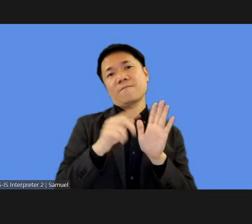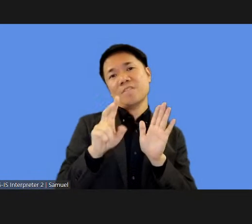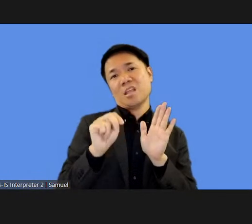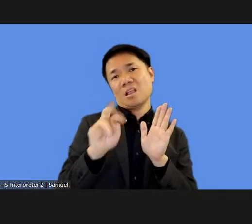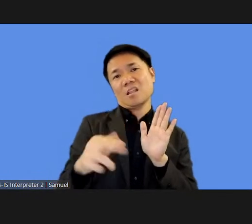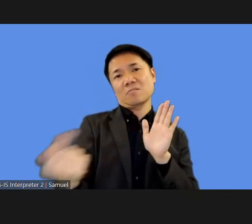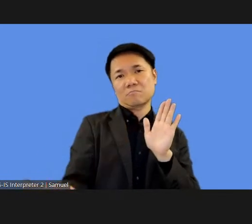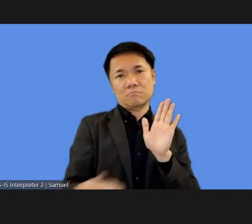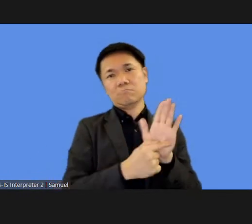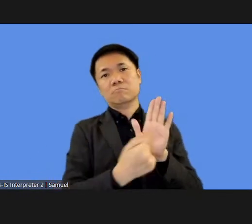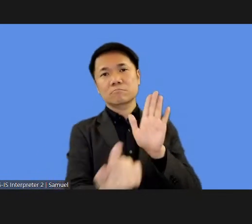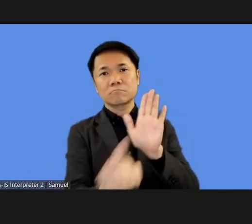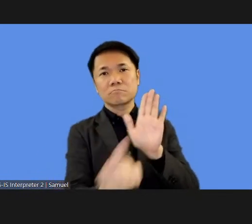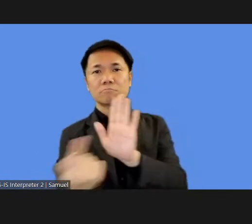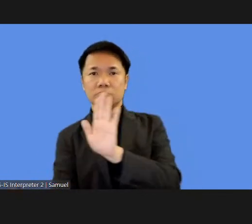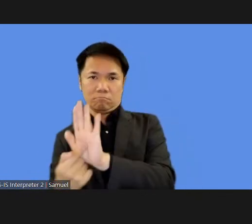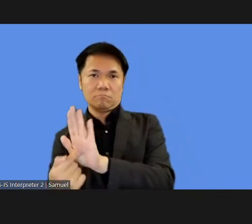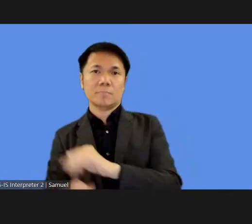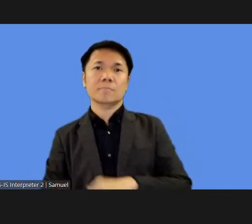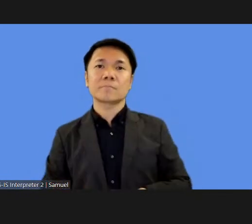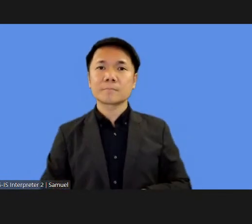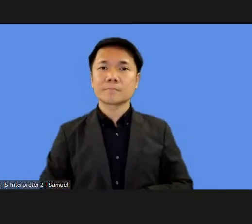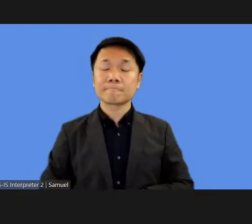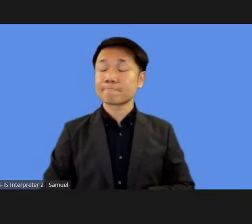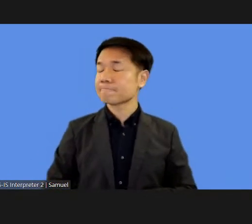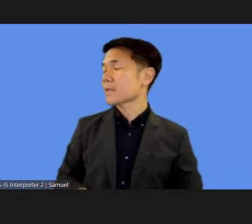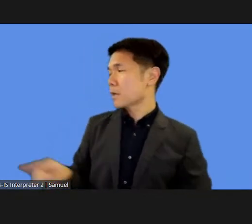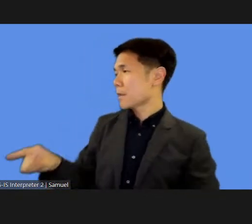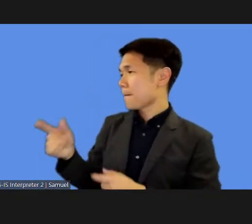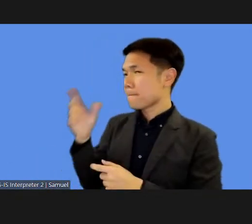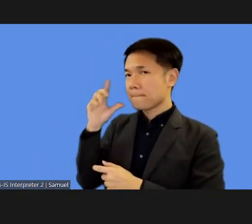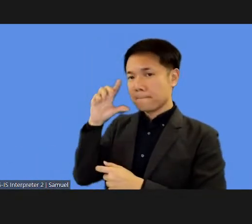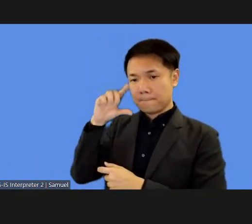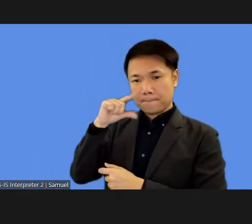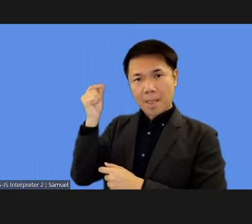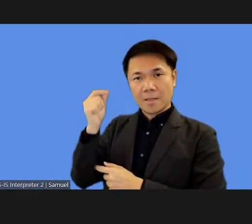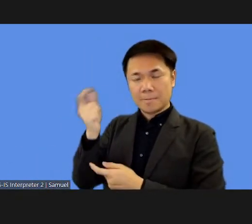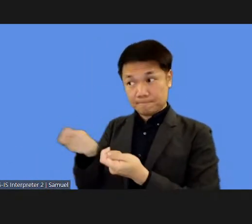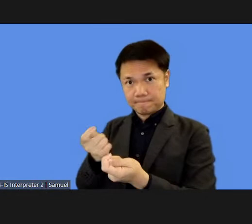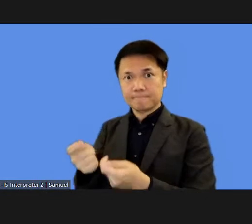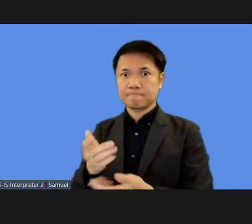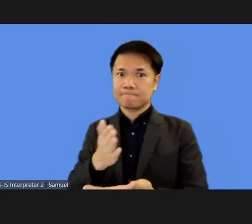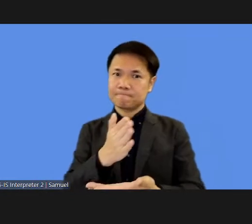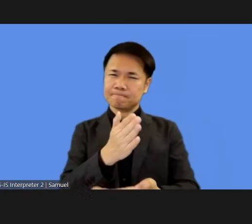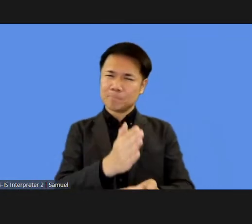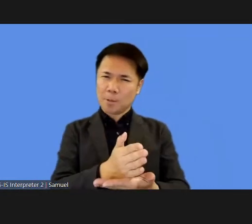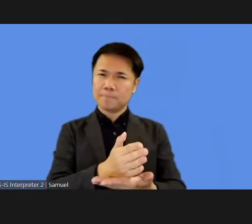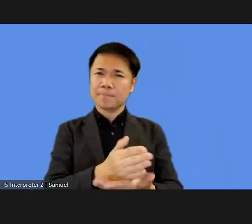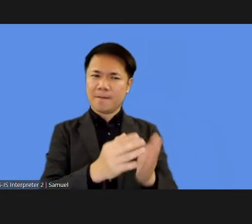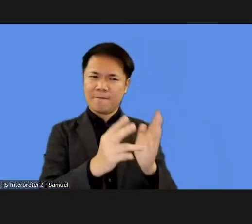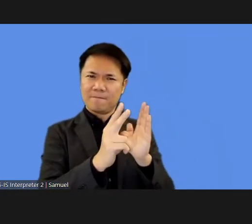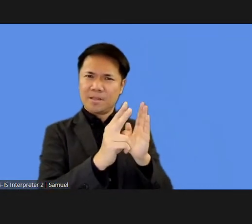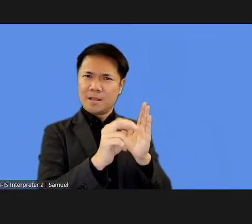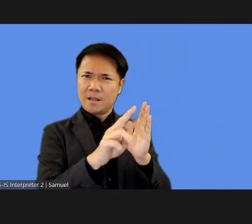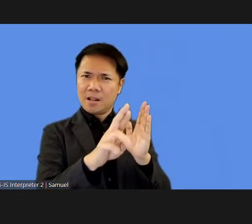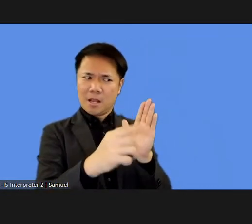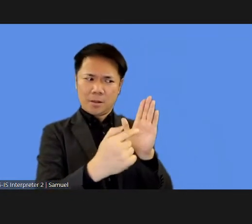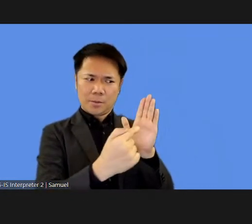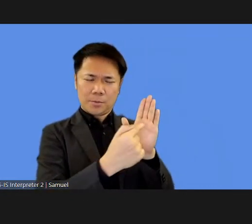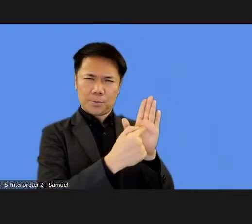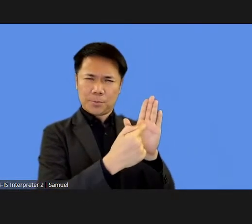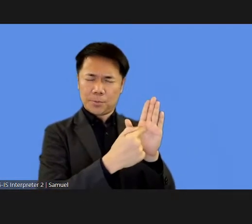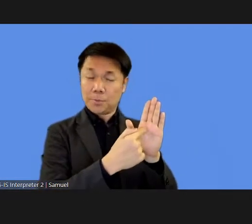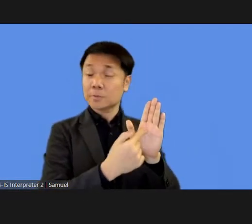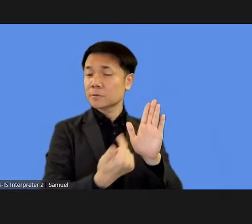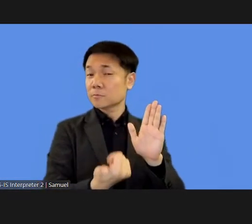Thank you very much. Accountability, a mechanism of check and balance is very important. Esther, you're still online. You want to